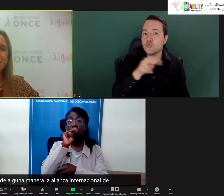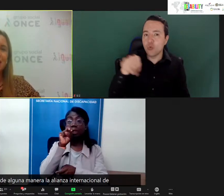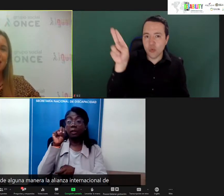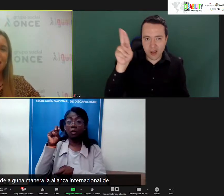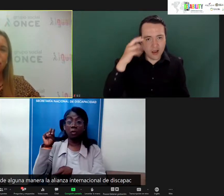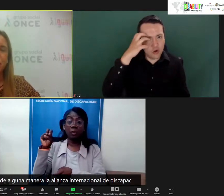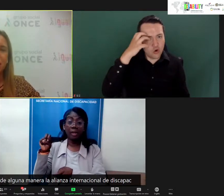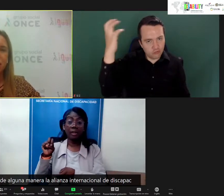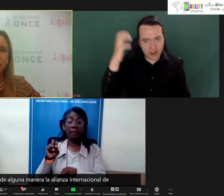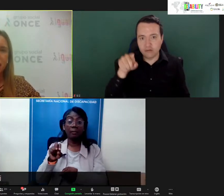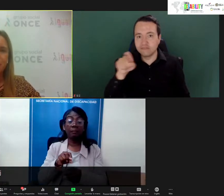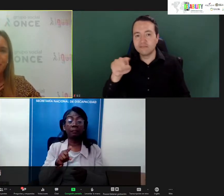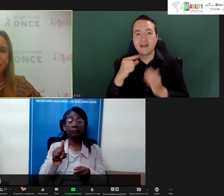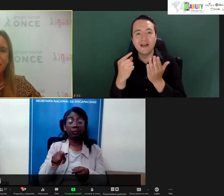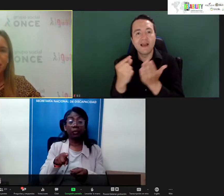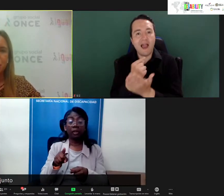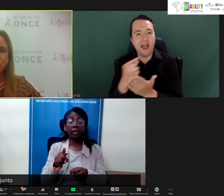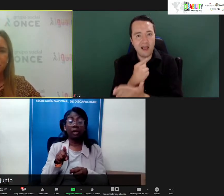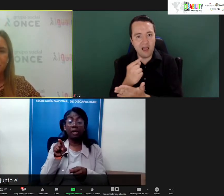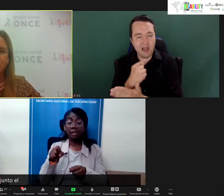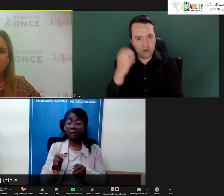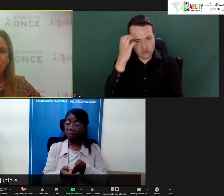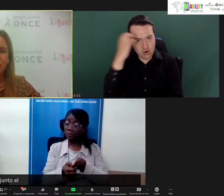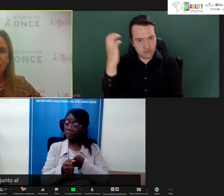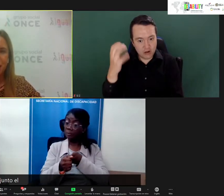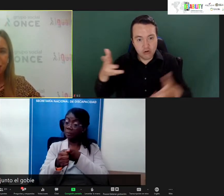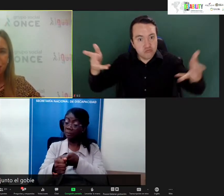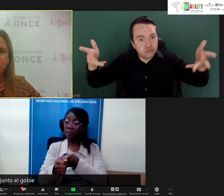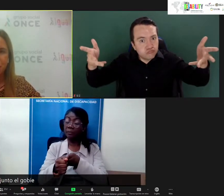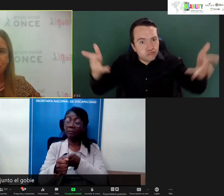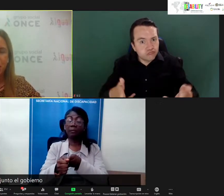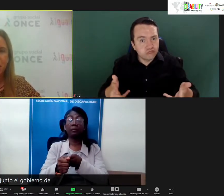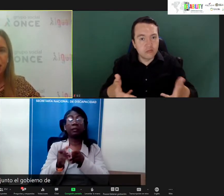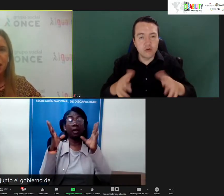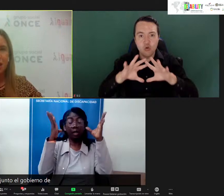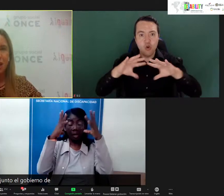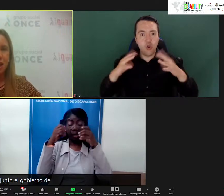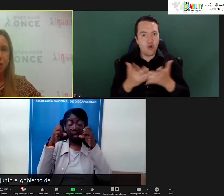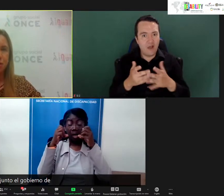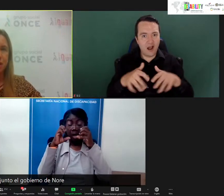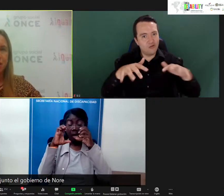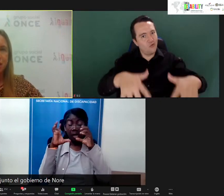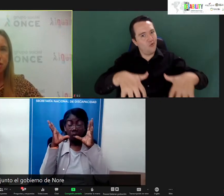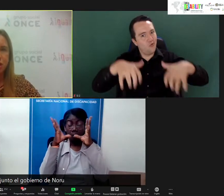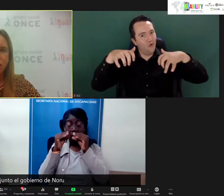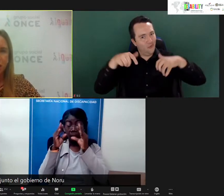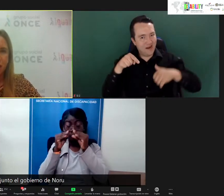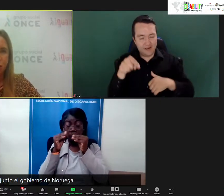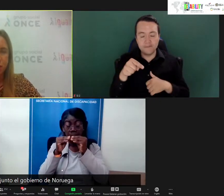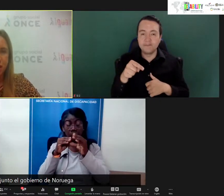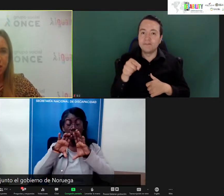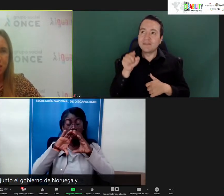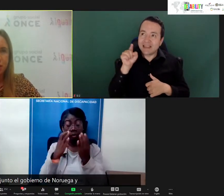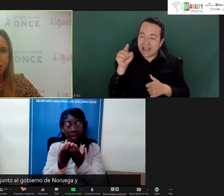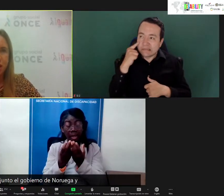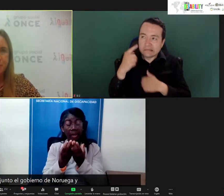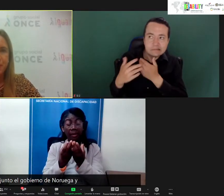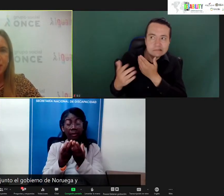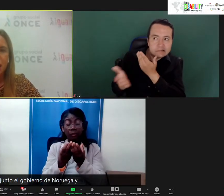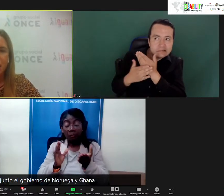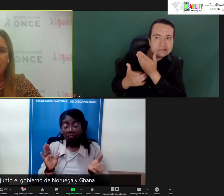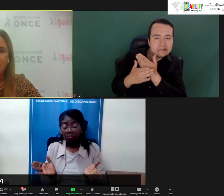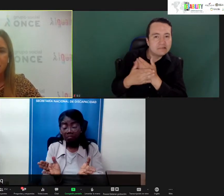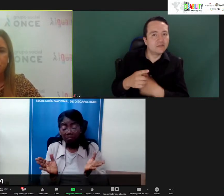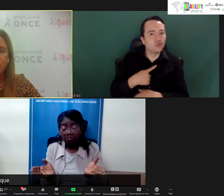together with the government of norway and ghana that will be the host of the global summit invite the different